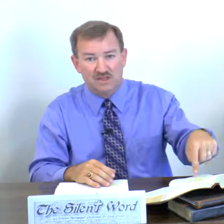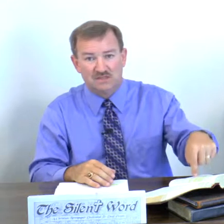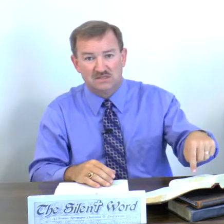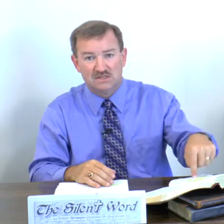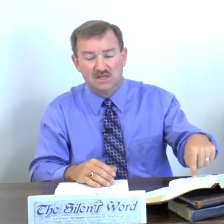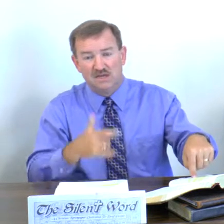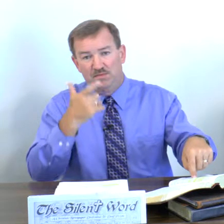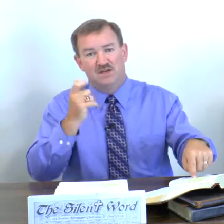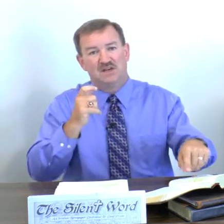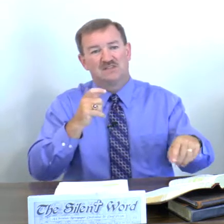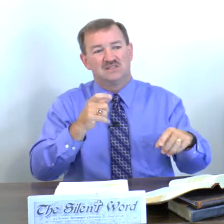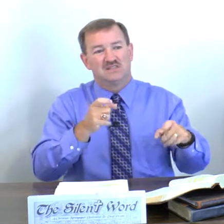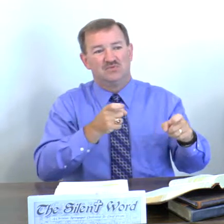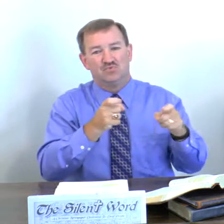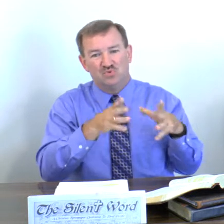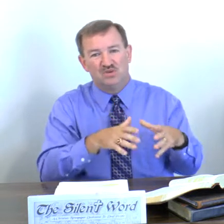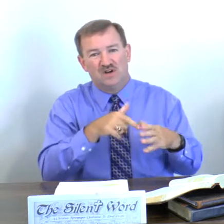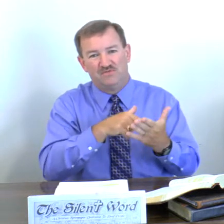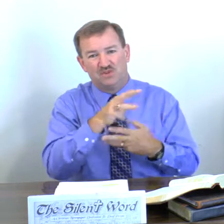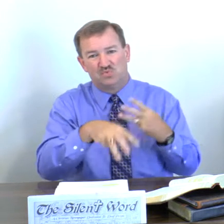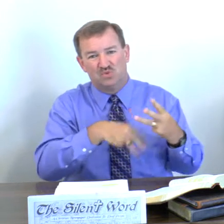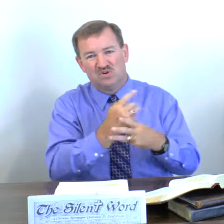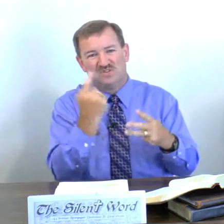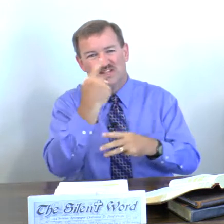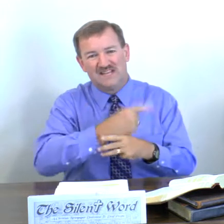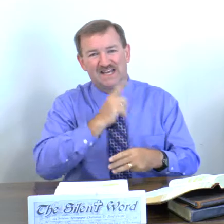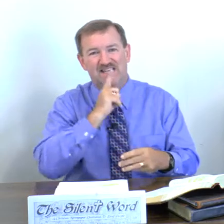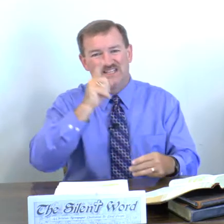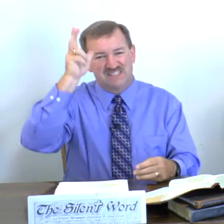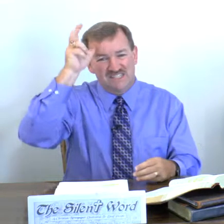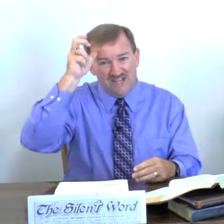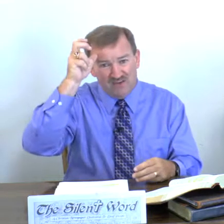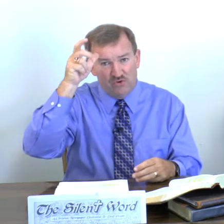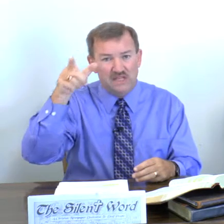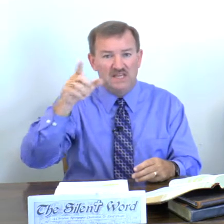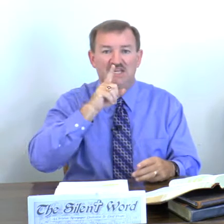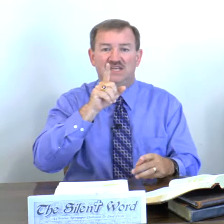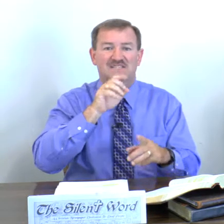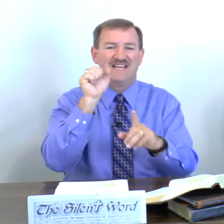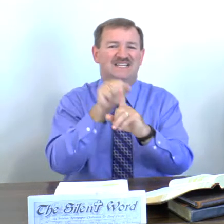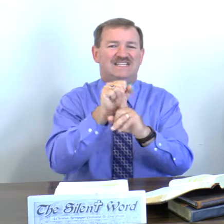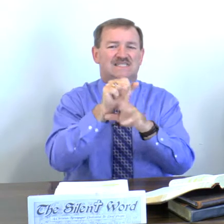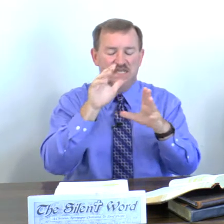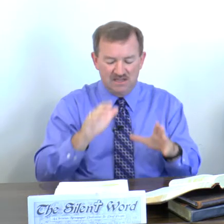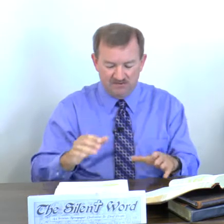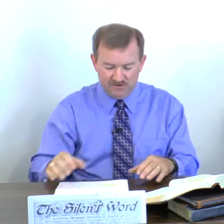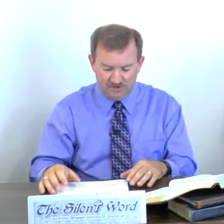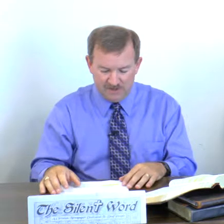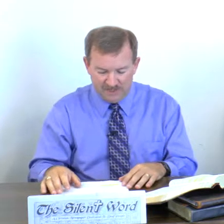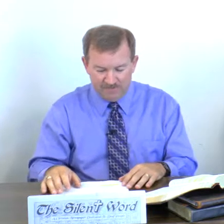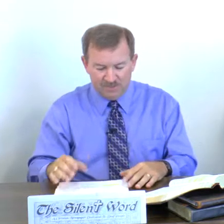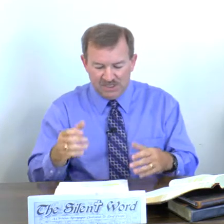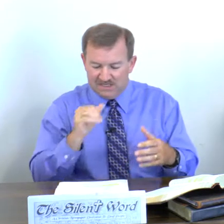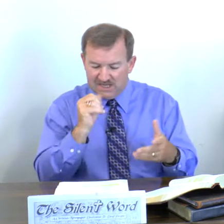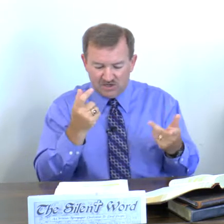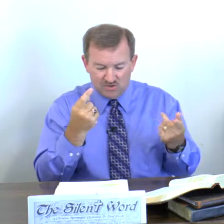this. Because the ruler of this world today is the devil, and he is a deceiver. He's not going